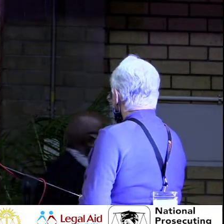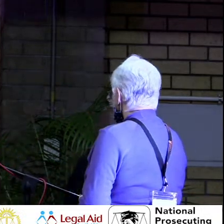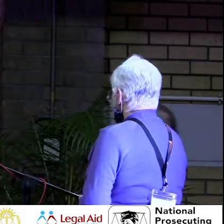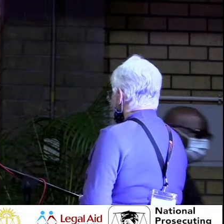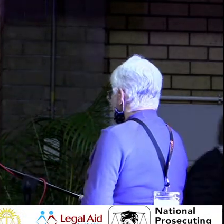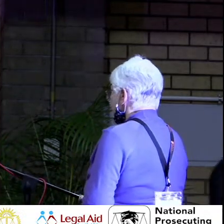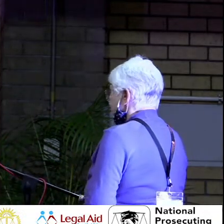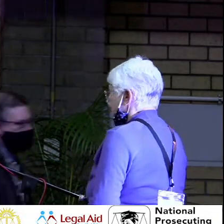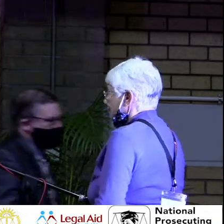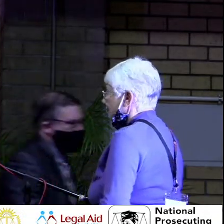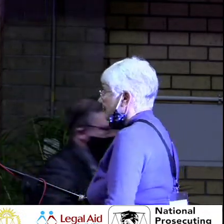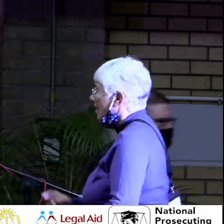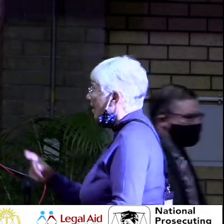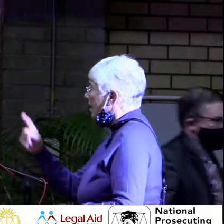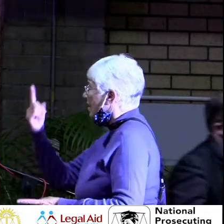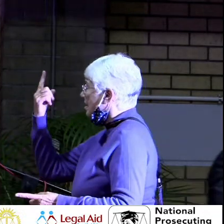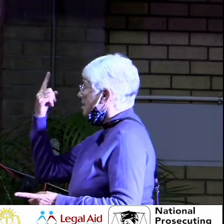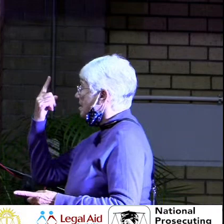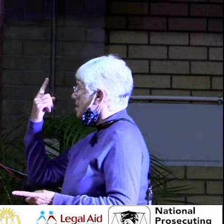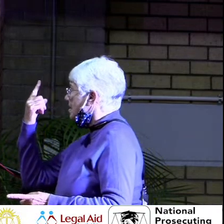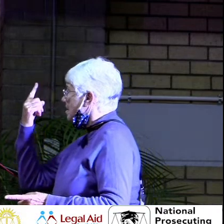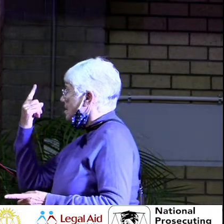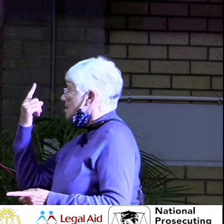social development?